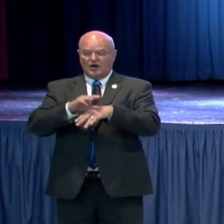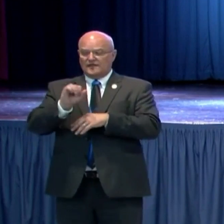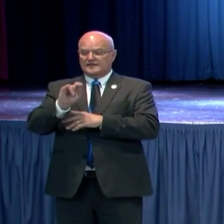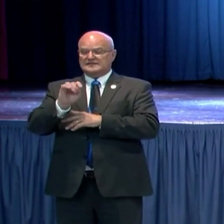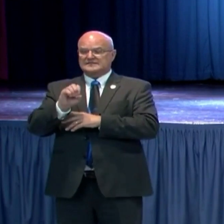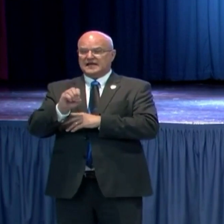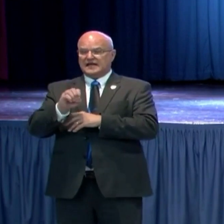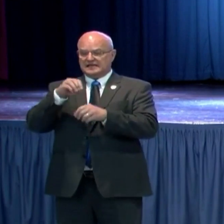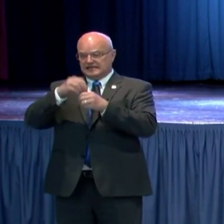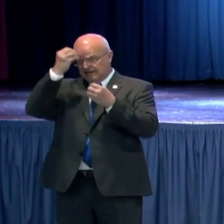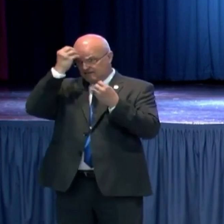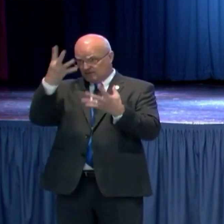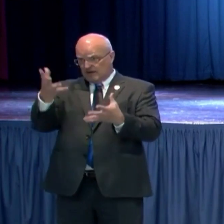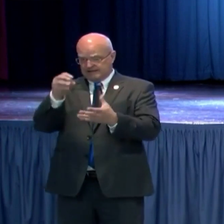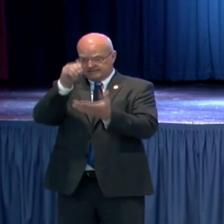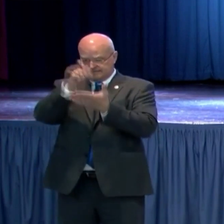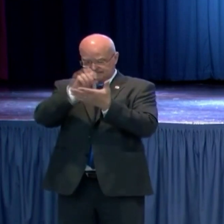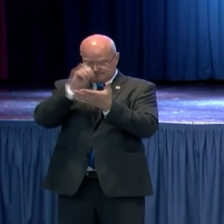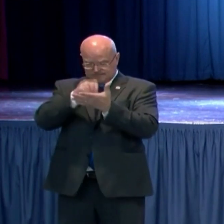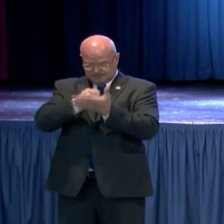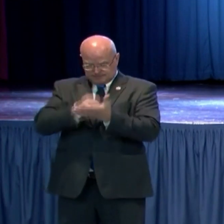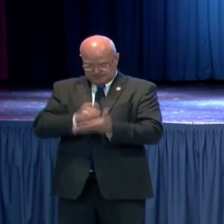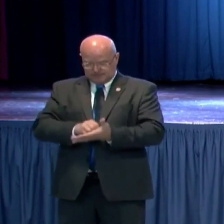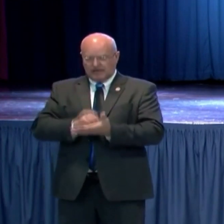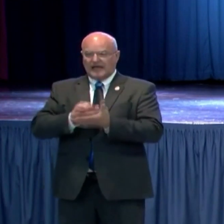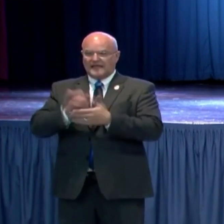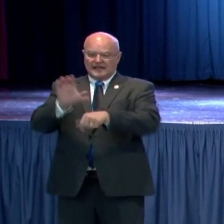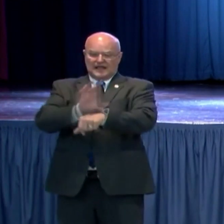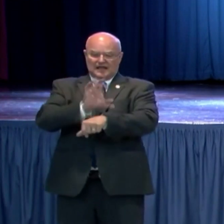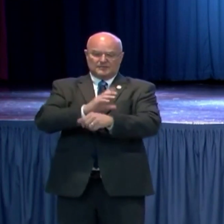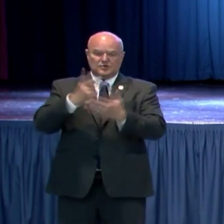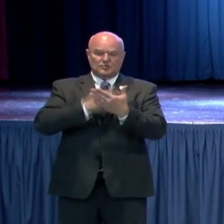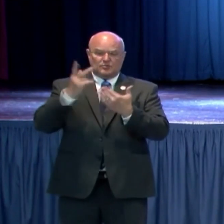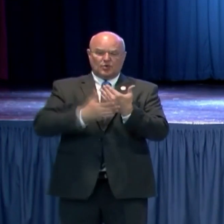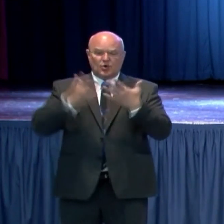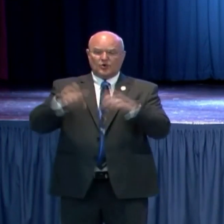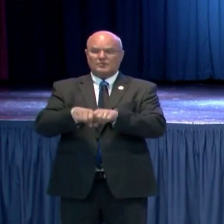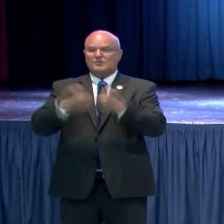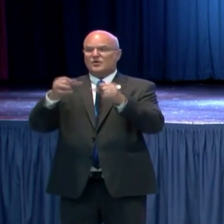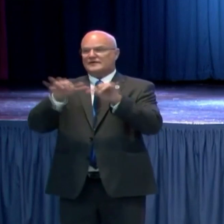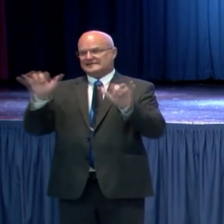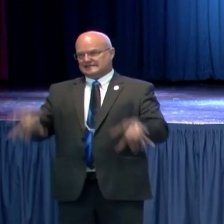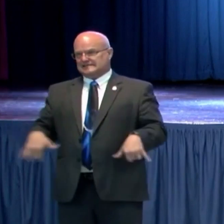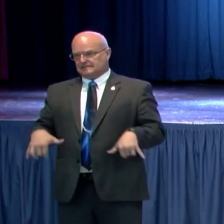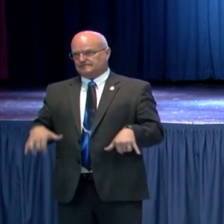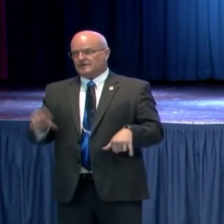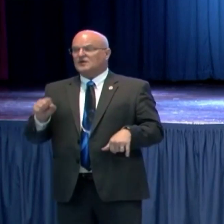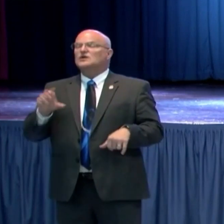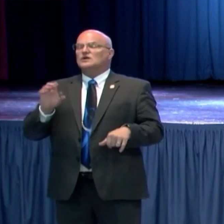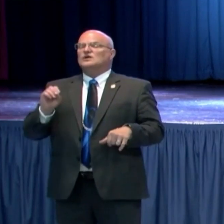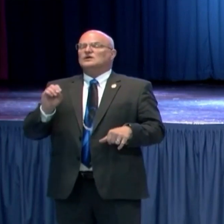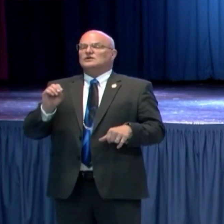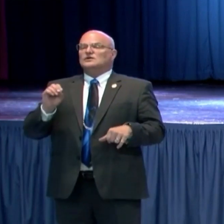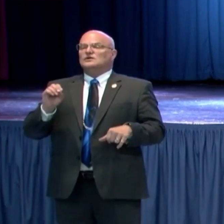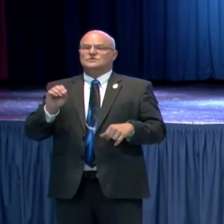site, put in their information, and yet it was a computer programmer that reached the system. And